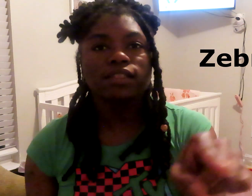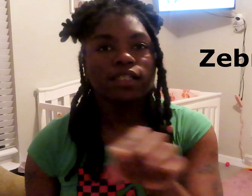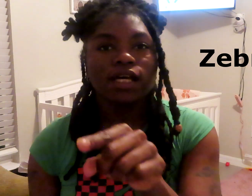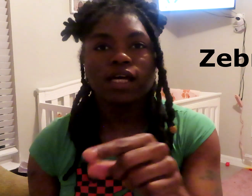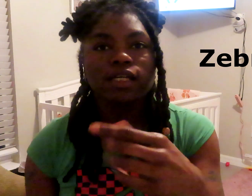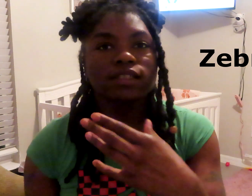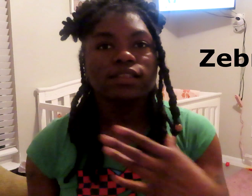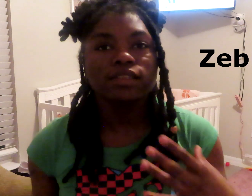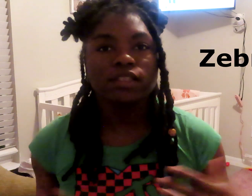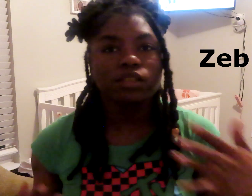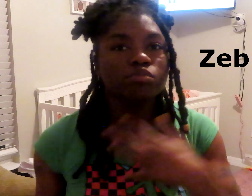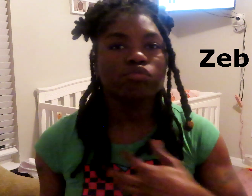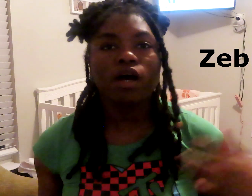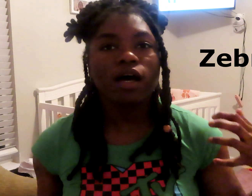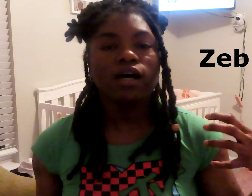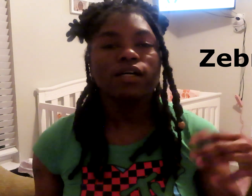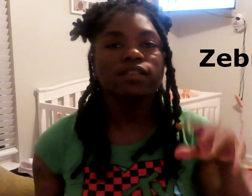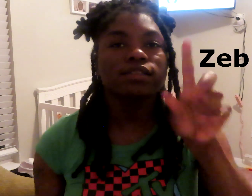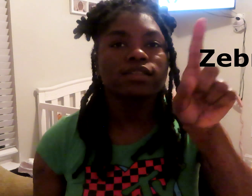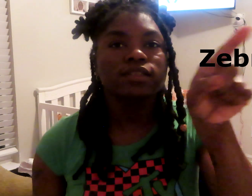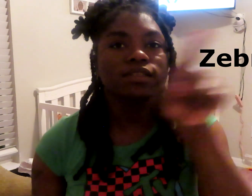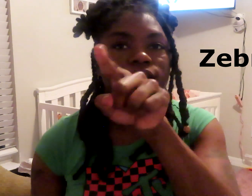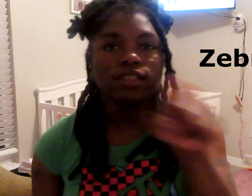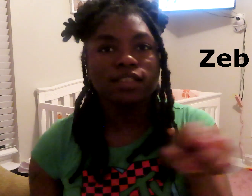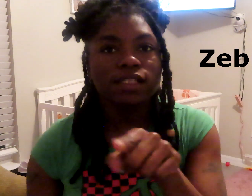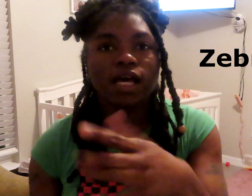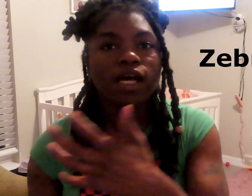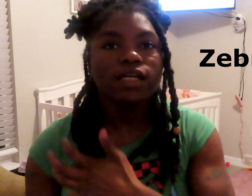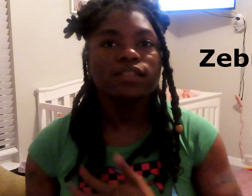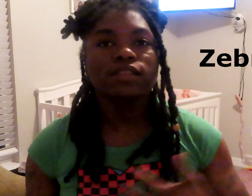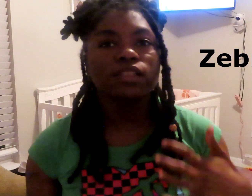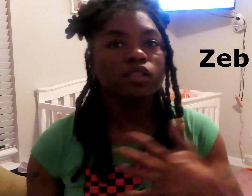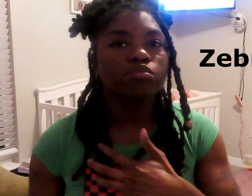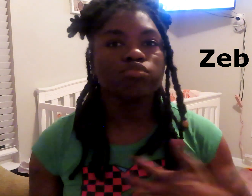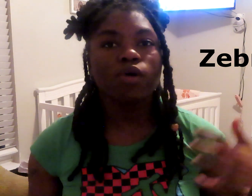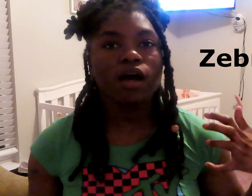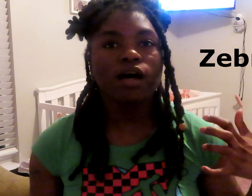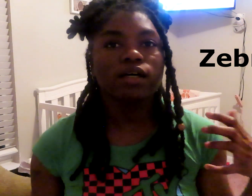Z. Zebra. Z. Zebra.